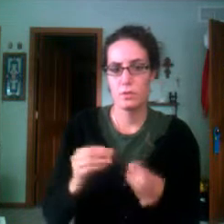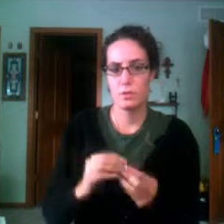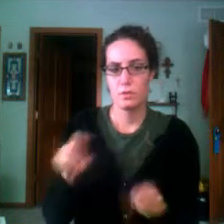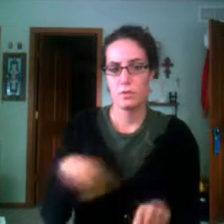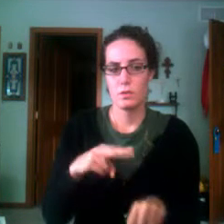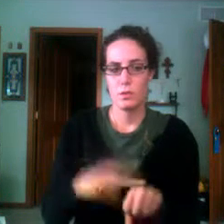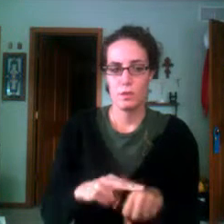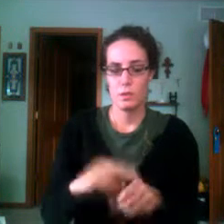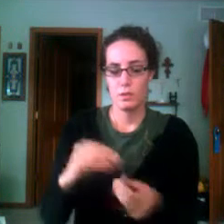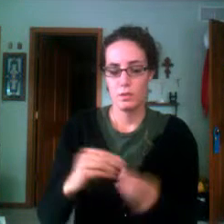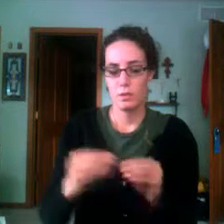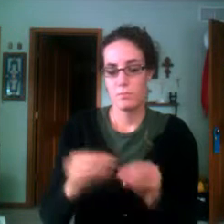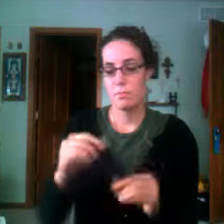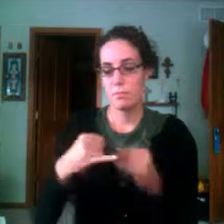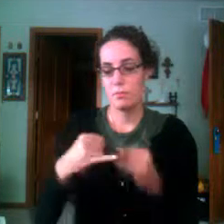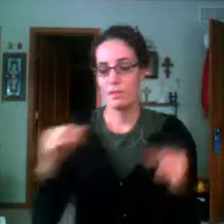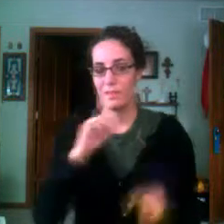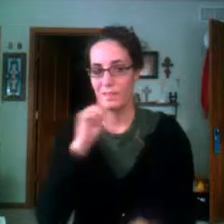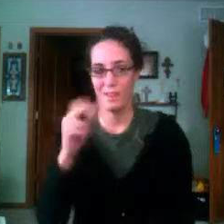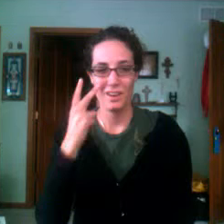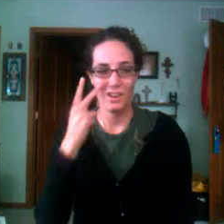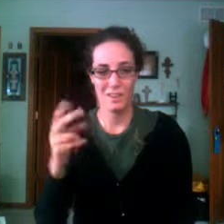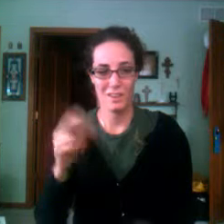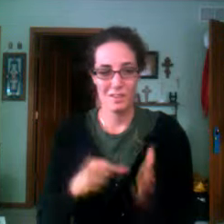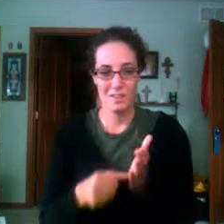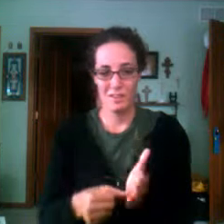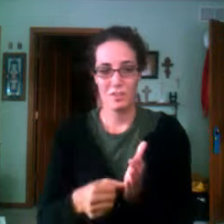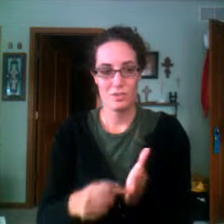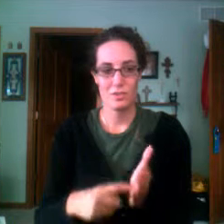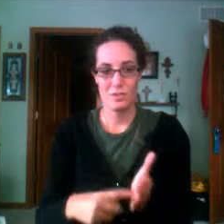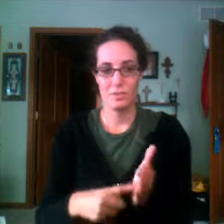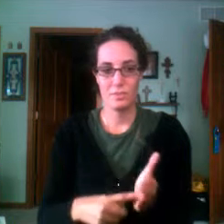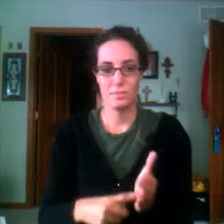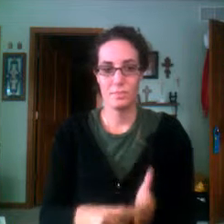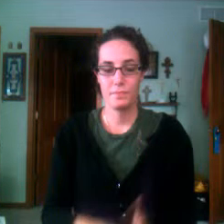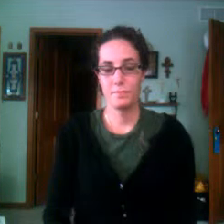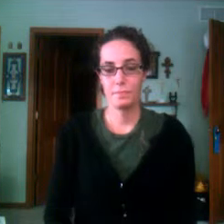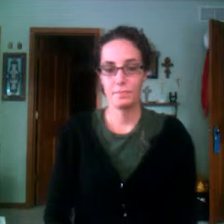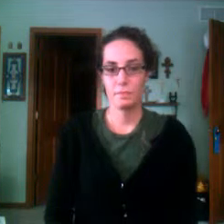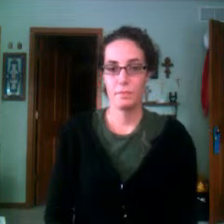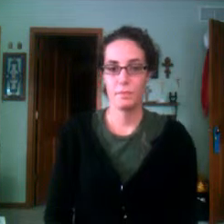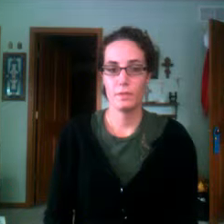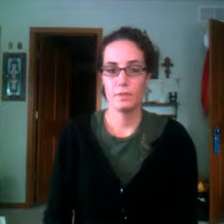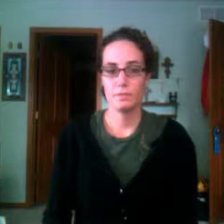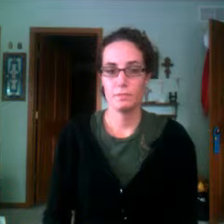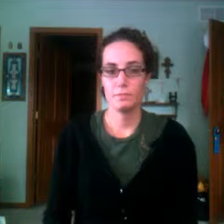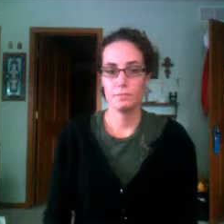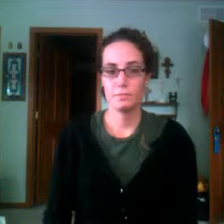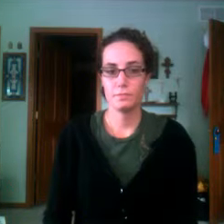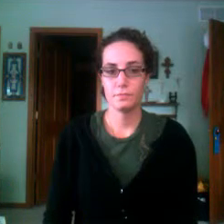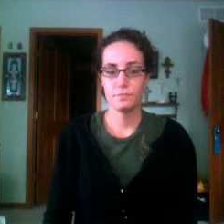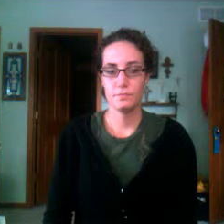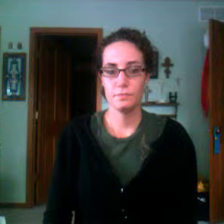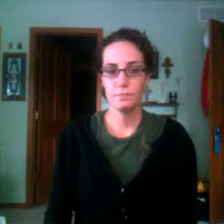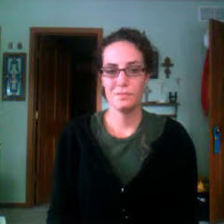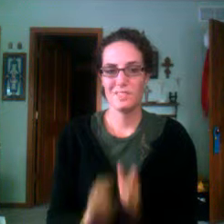that cannot be represented by an integer divided by an integer. Okay. Well, what's an example?